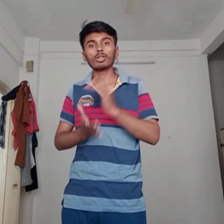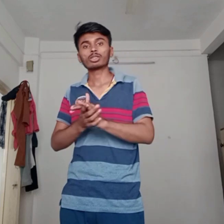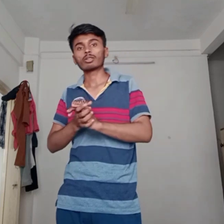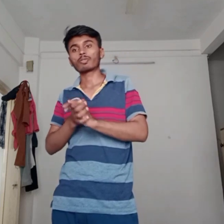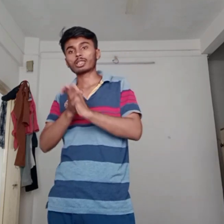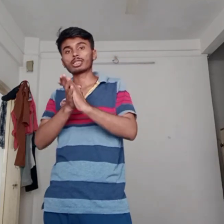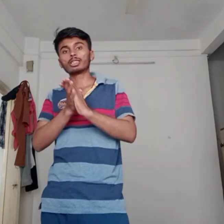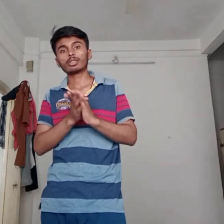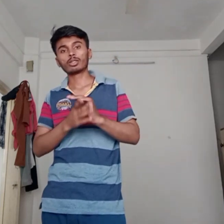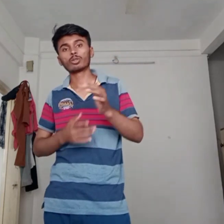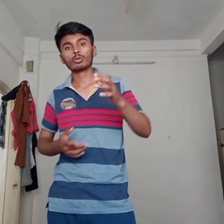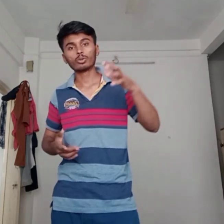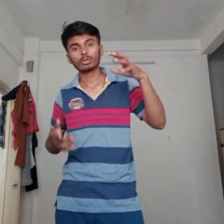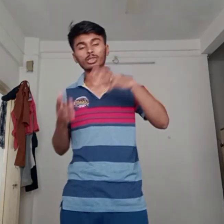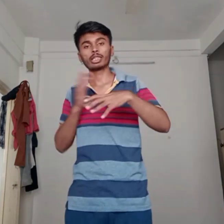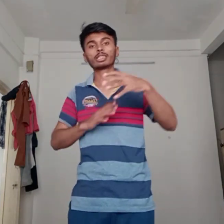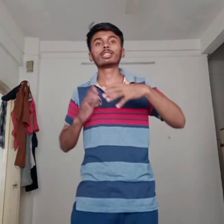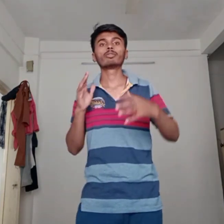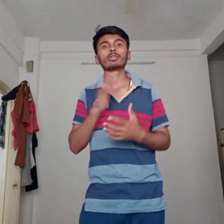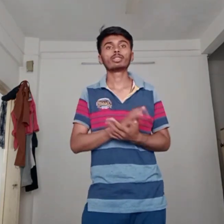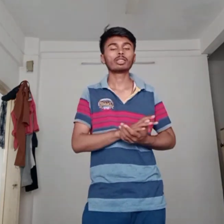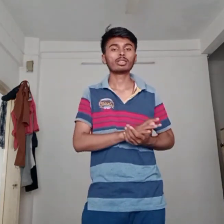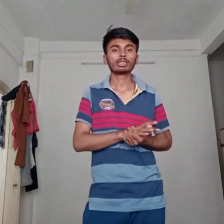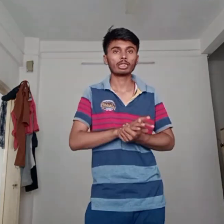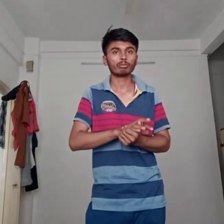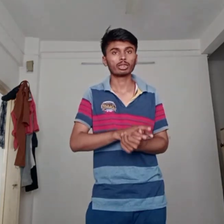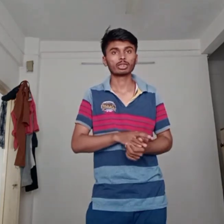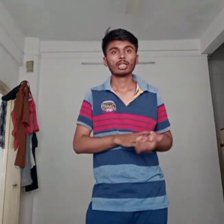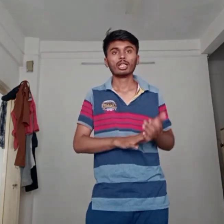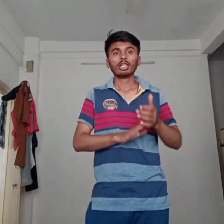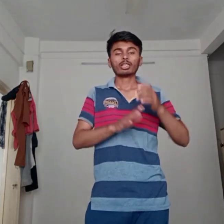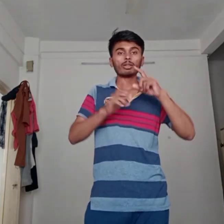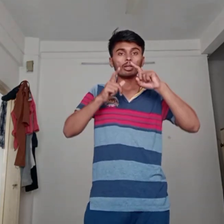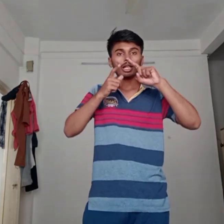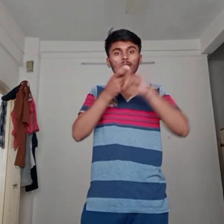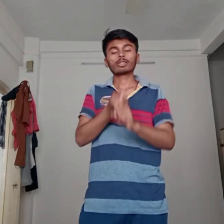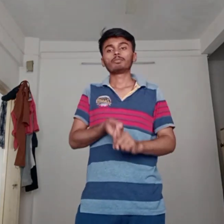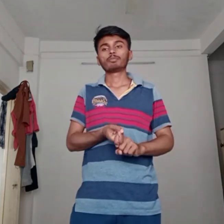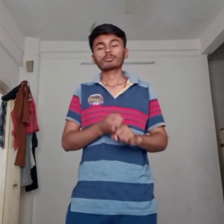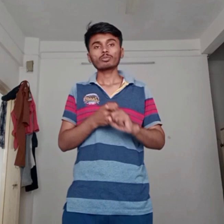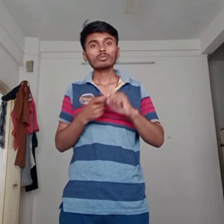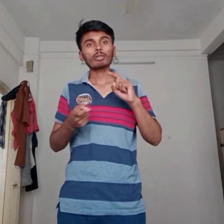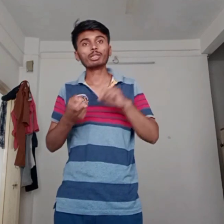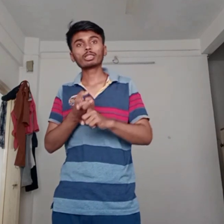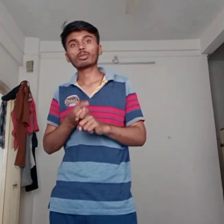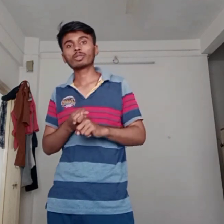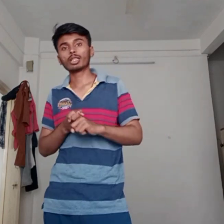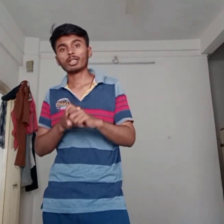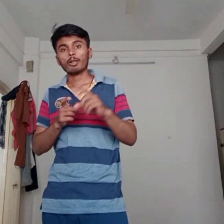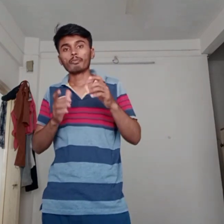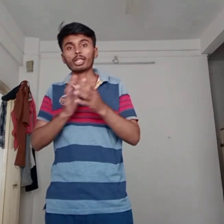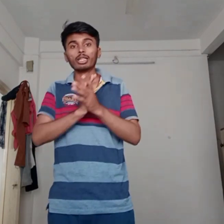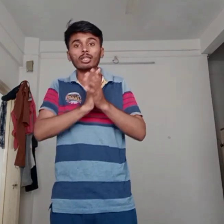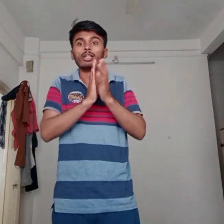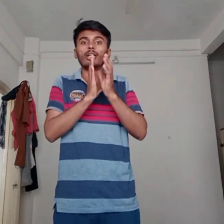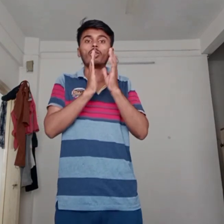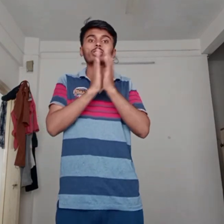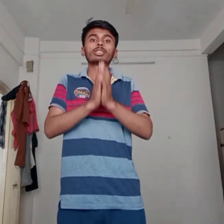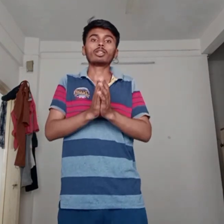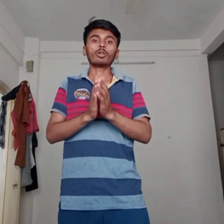are present to exchange between the chambers. The heart, function of the heart, then